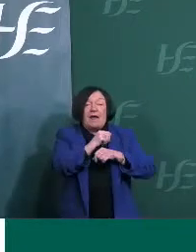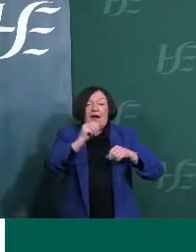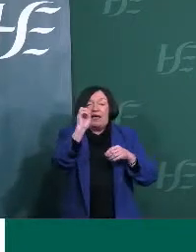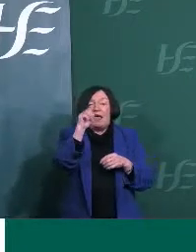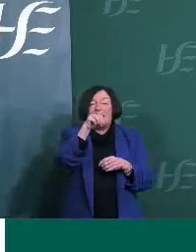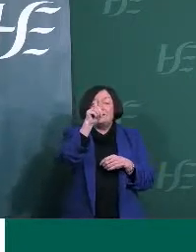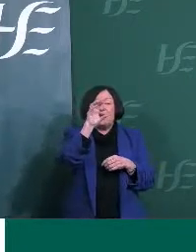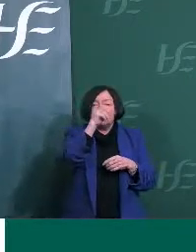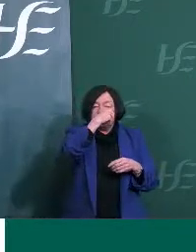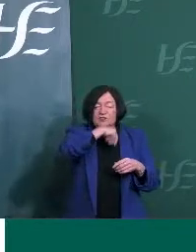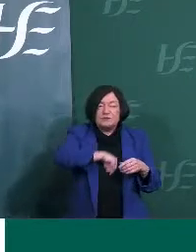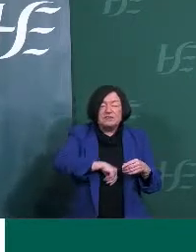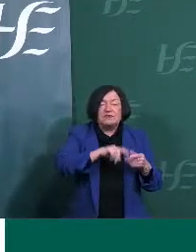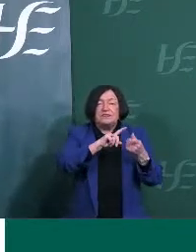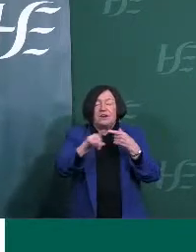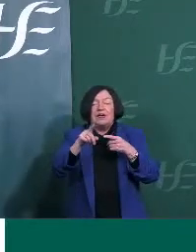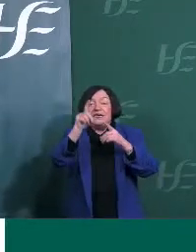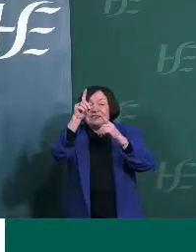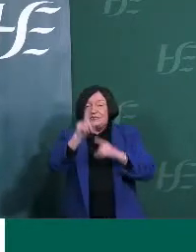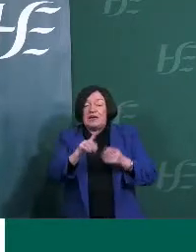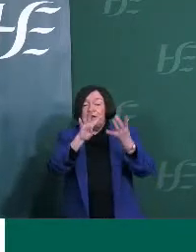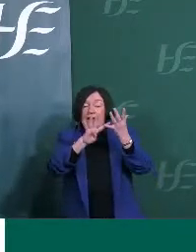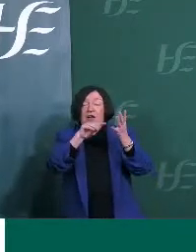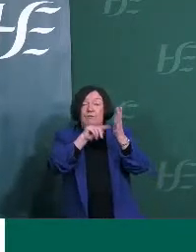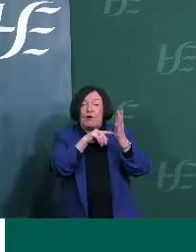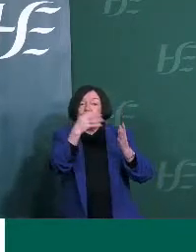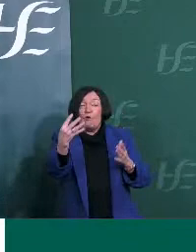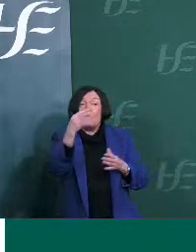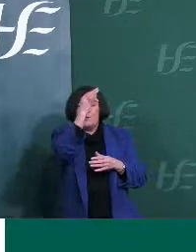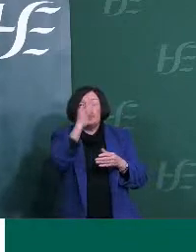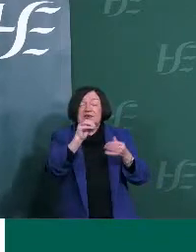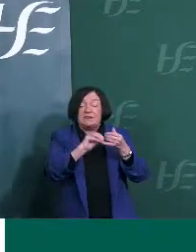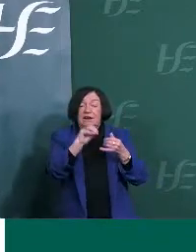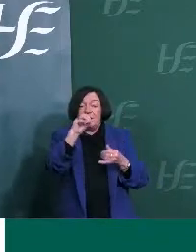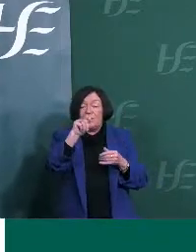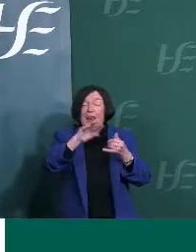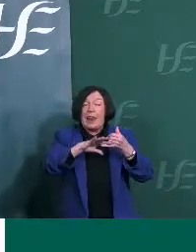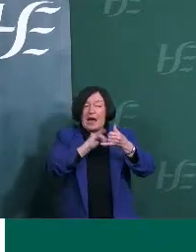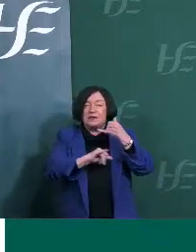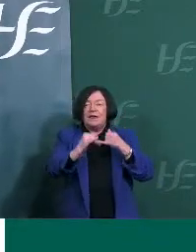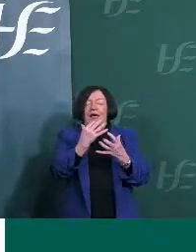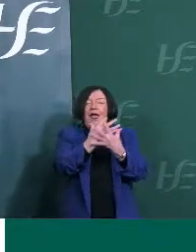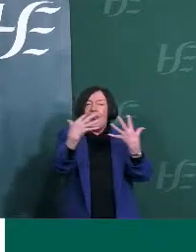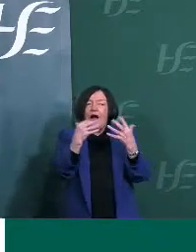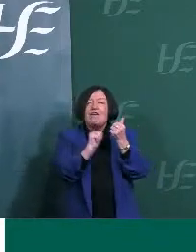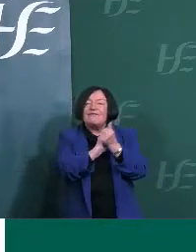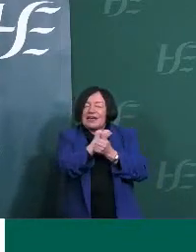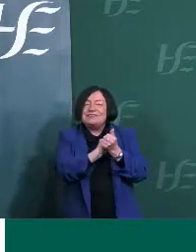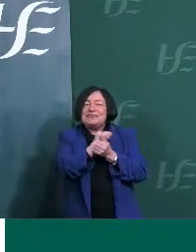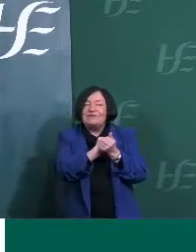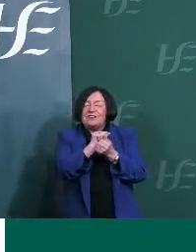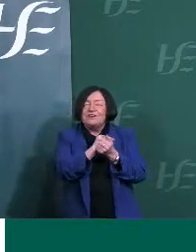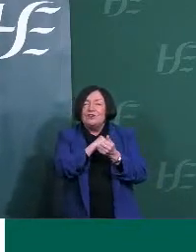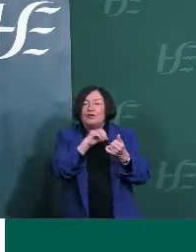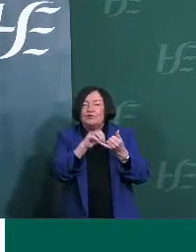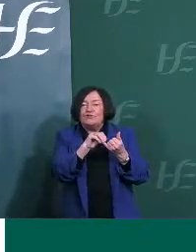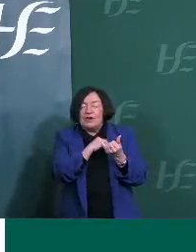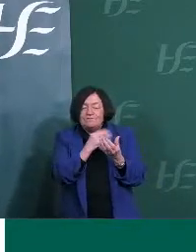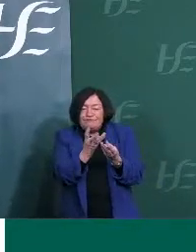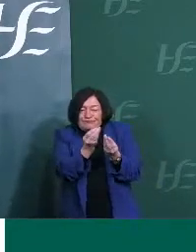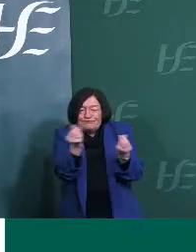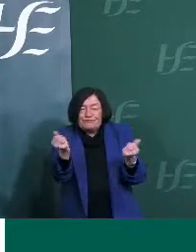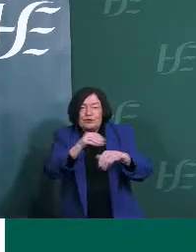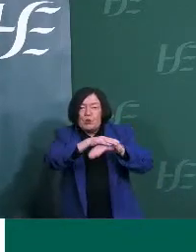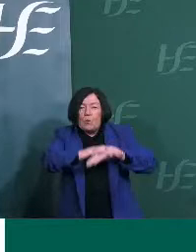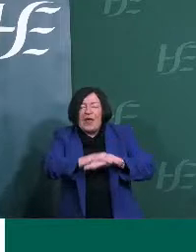endoscopies, colonoscopies, etc., down 9.4% on October last year. So again, a lot of activity going on to try and address those